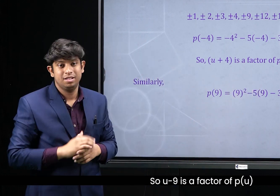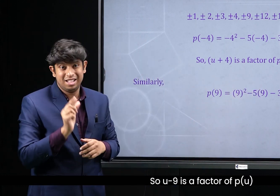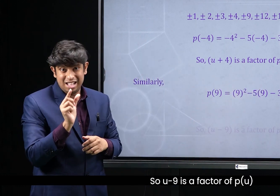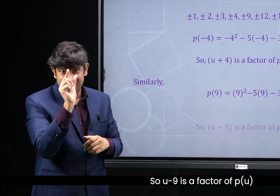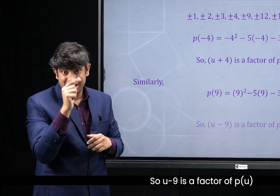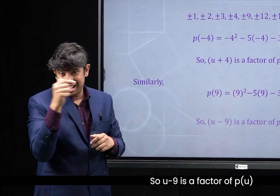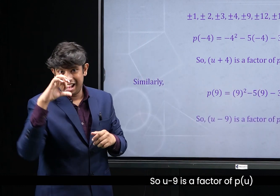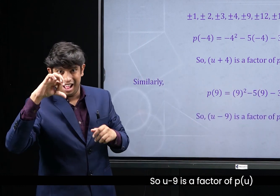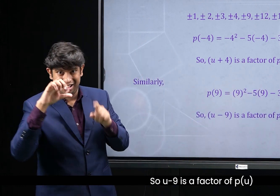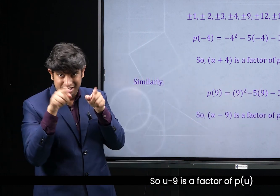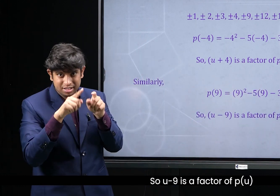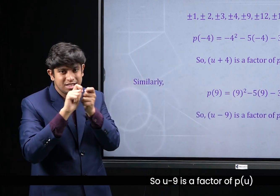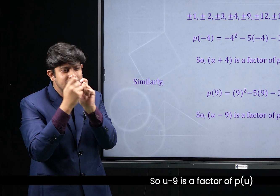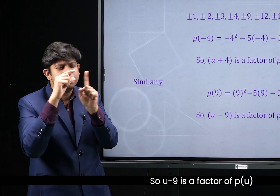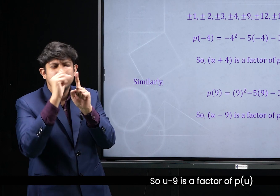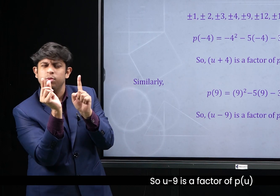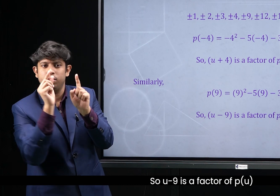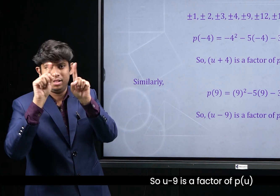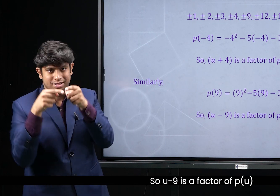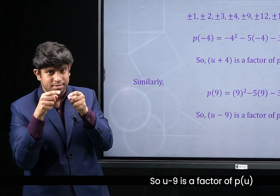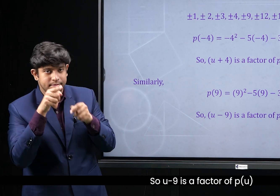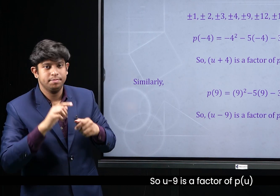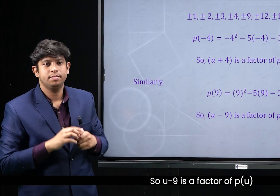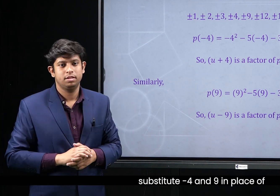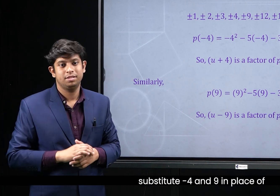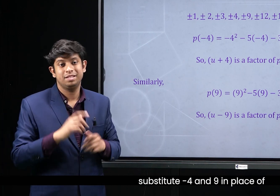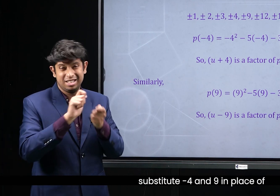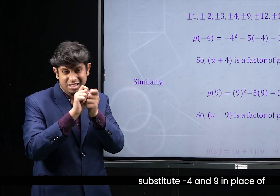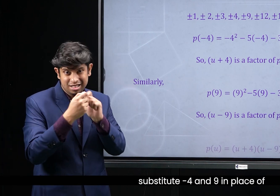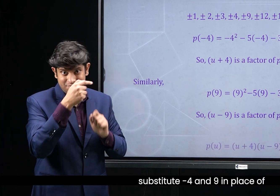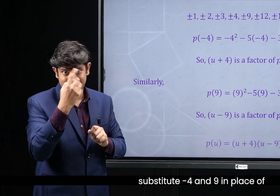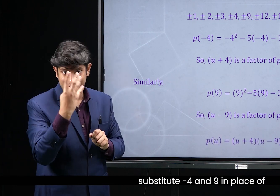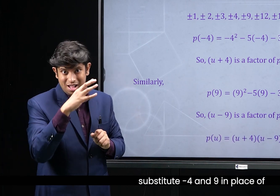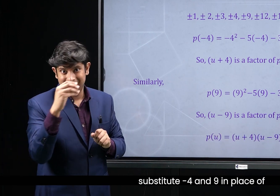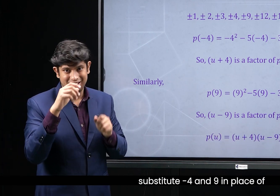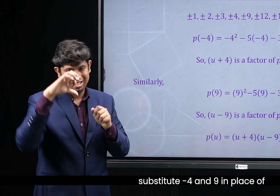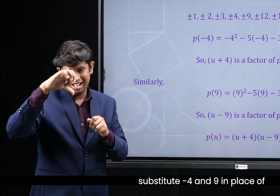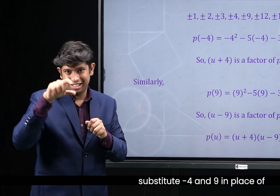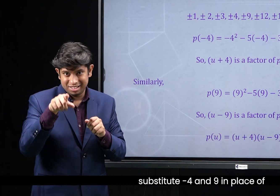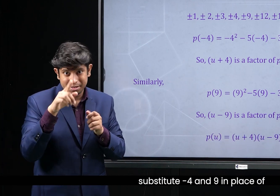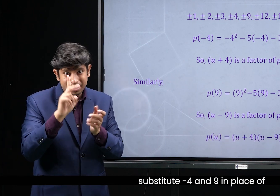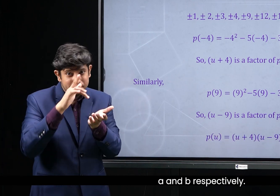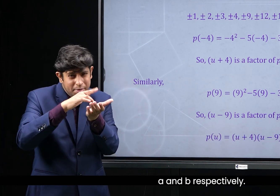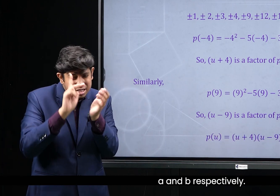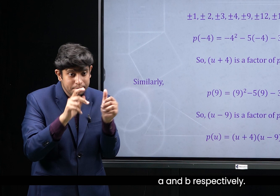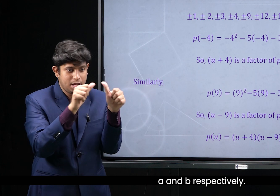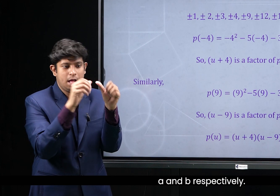So, u minus 9 is a factor of P of u. Substitute minus 4 and 9 in place of a and b